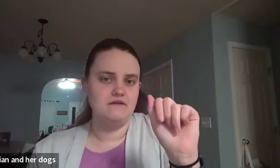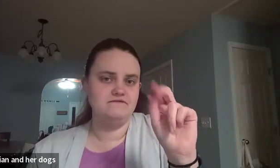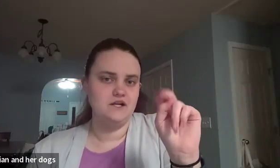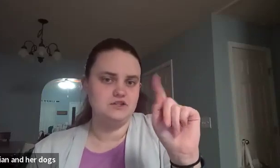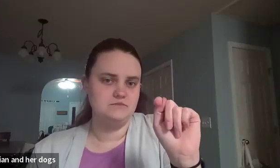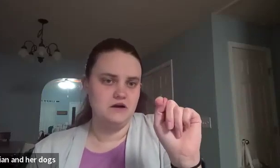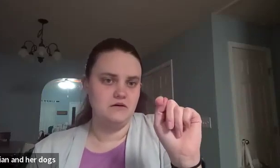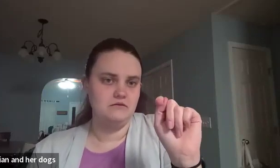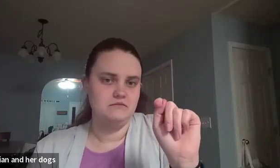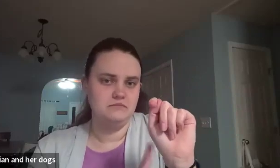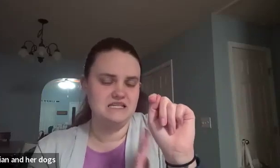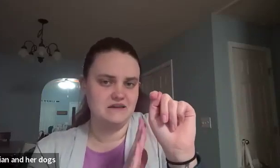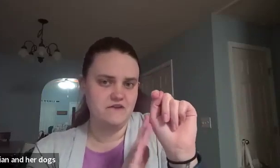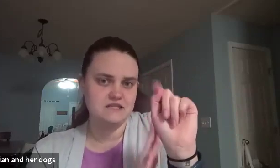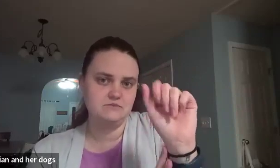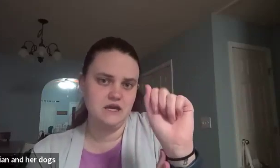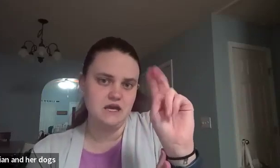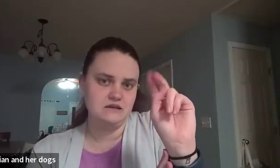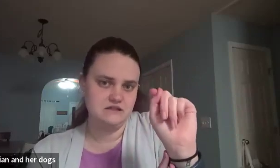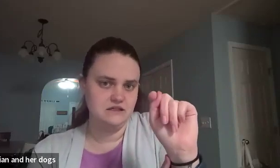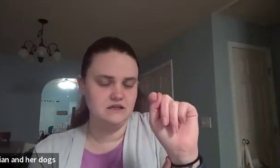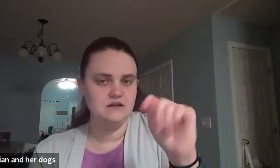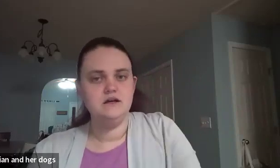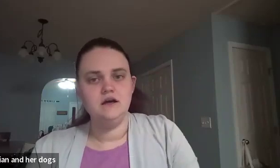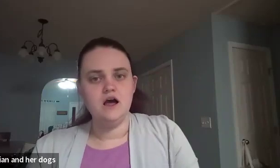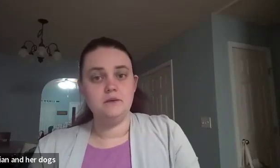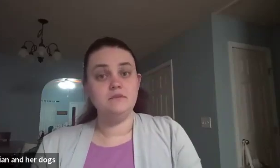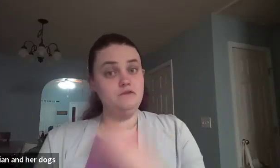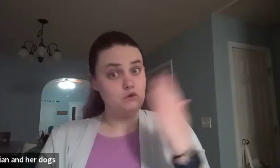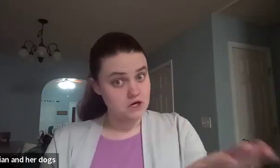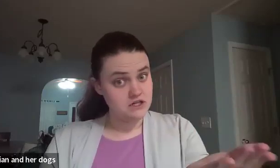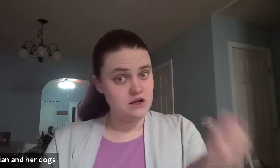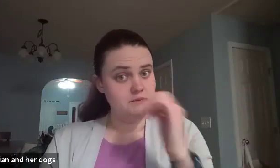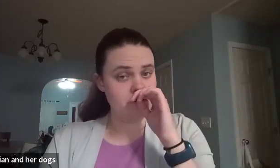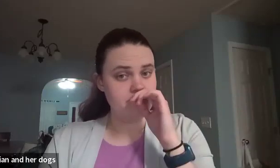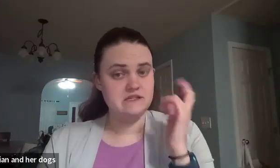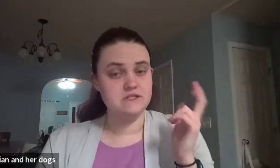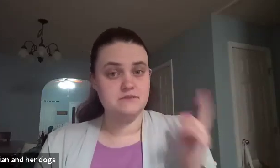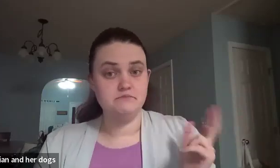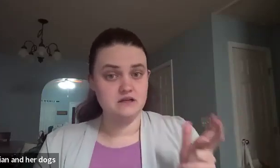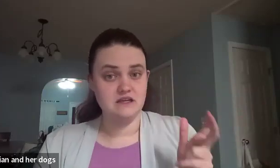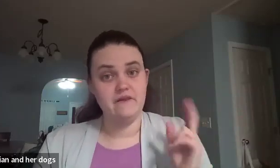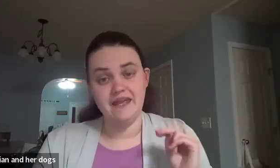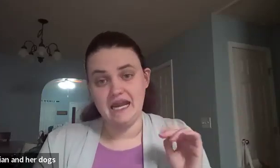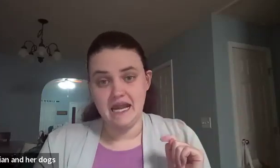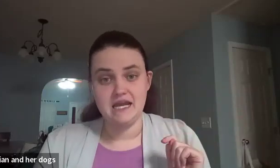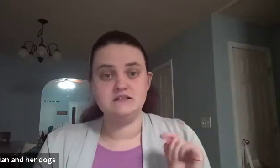that finger spell, but it's like fast B-A-N-T. If you were going to talk about different types of bugs like that, like an ant,